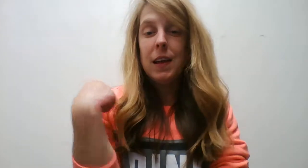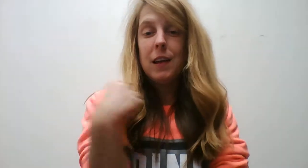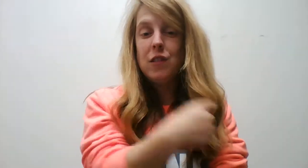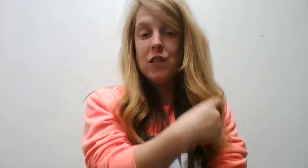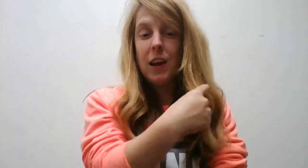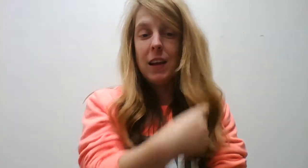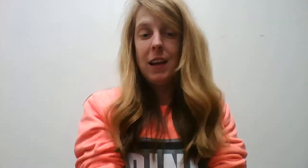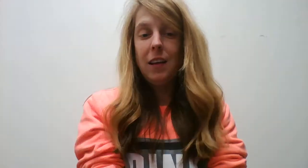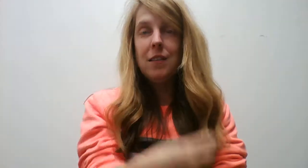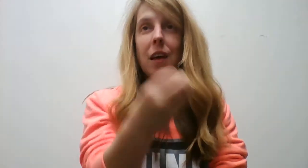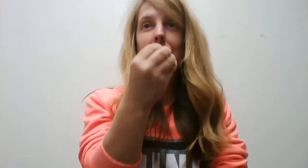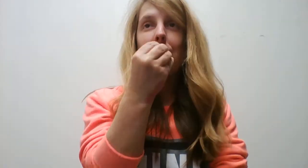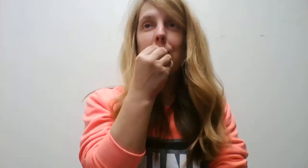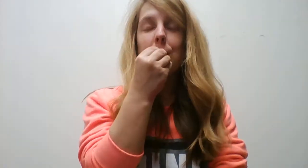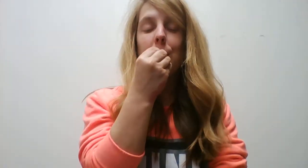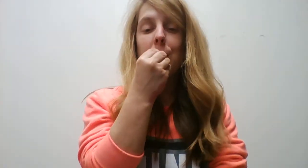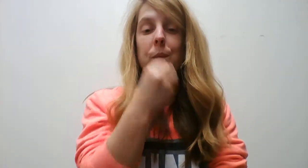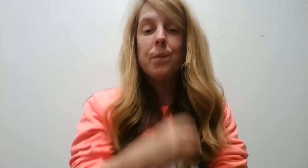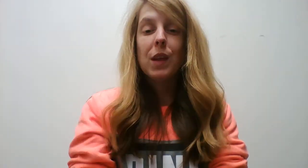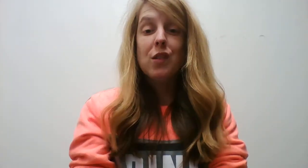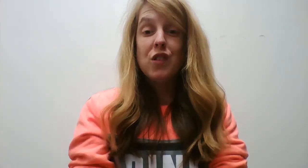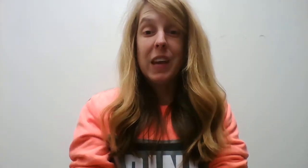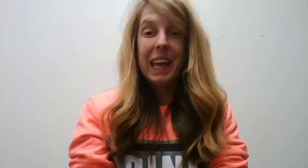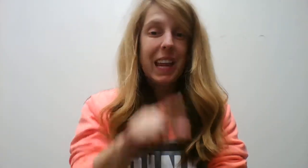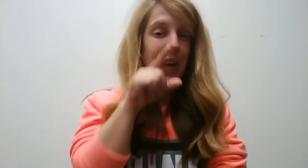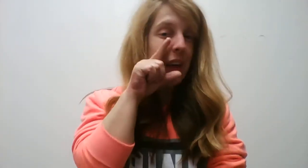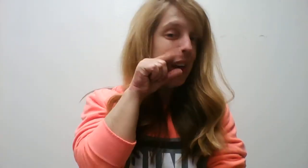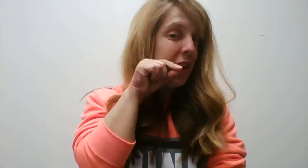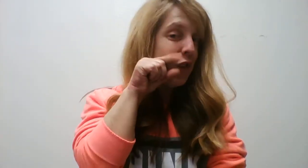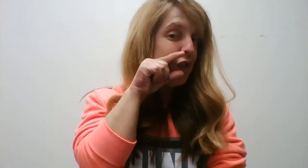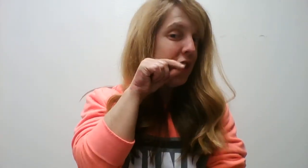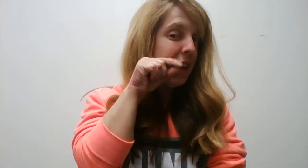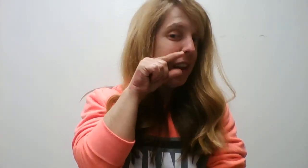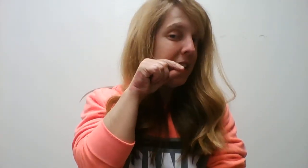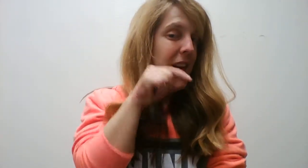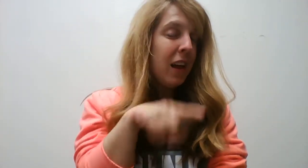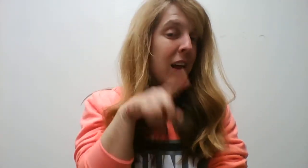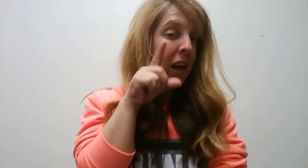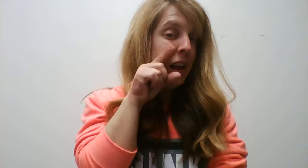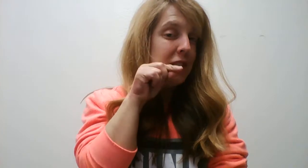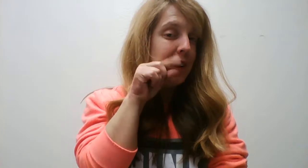Chinese food. Chicken. Chicken. Chicken.